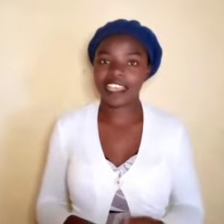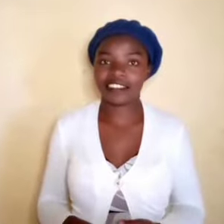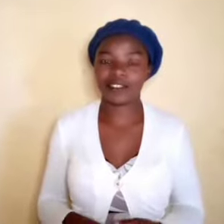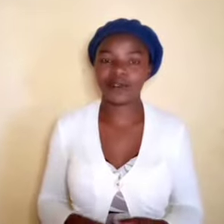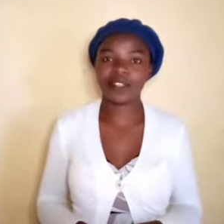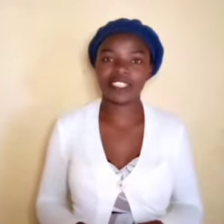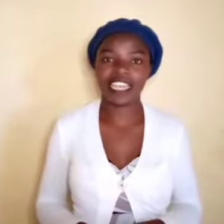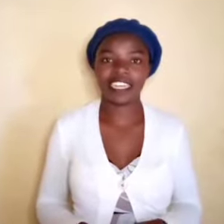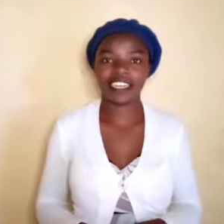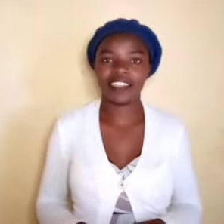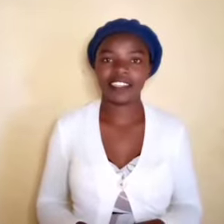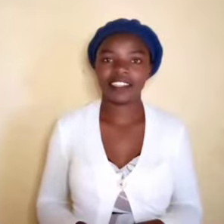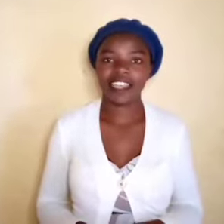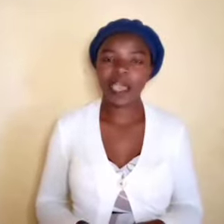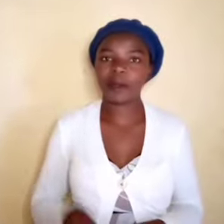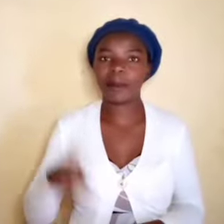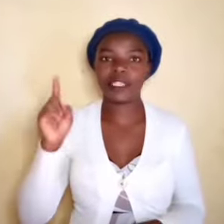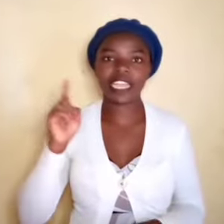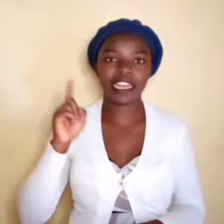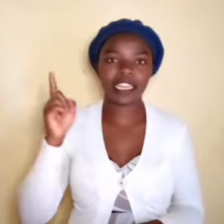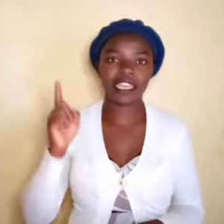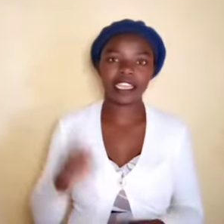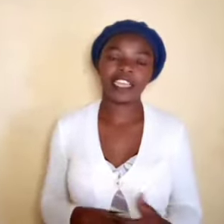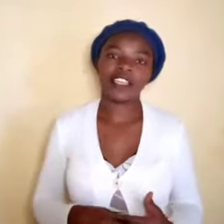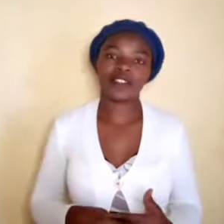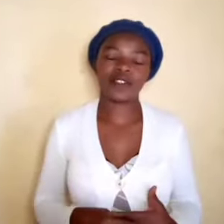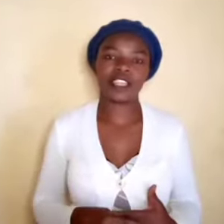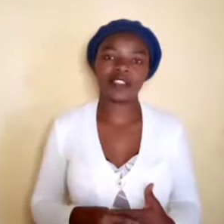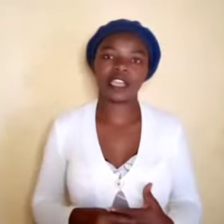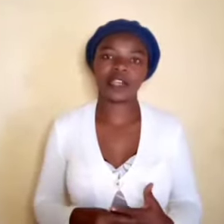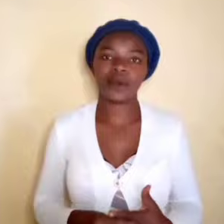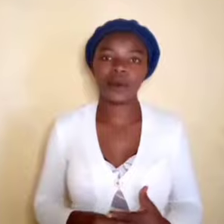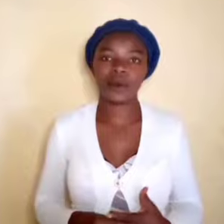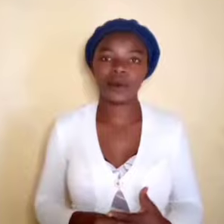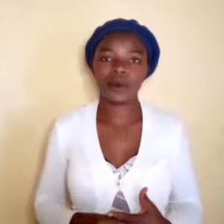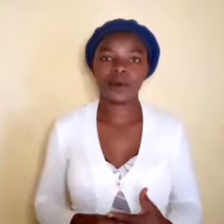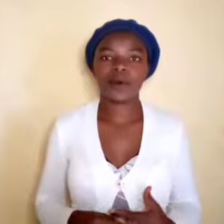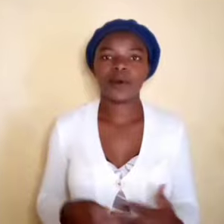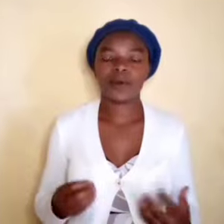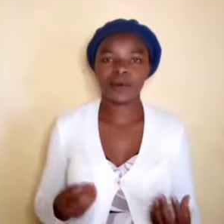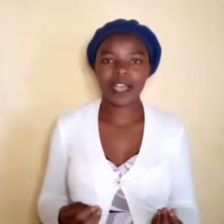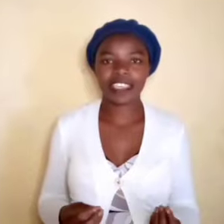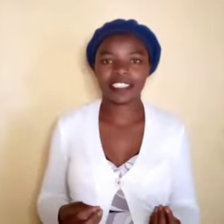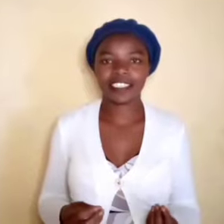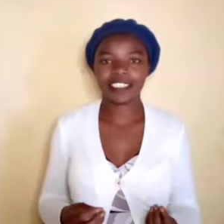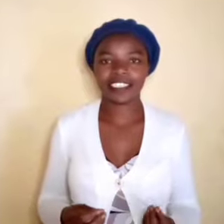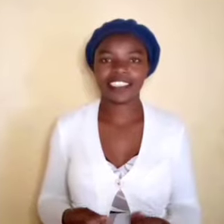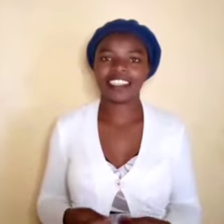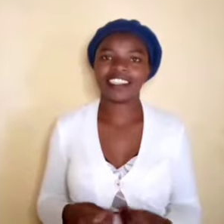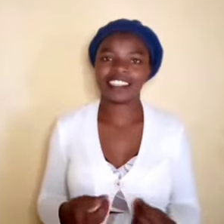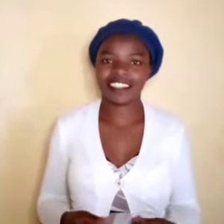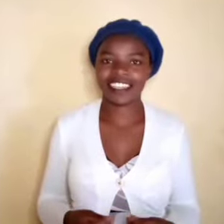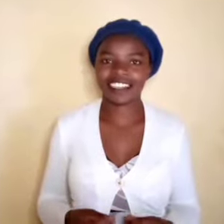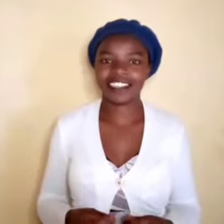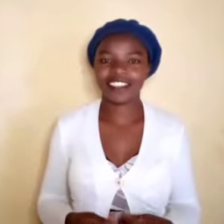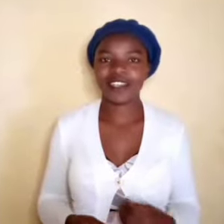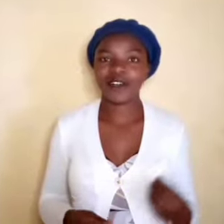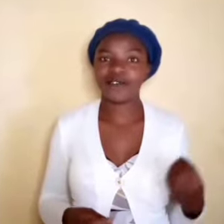its own sign. I will put a link so that you can know what the signs of